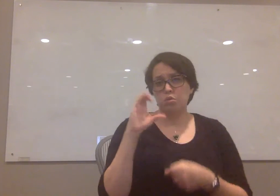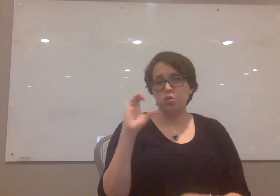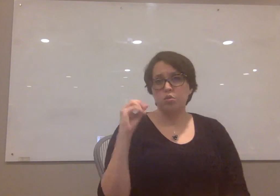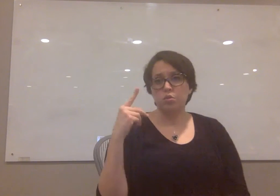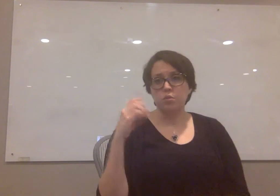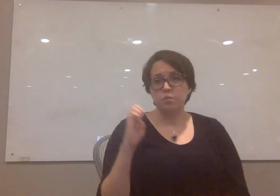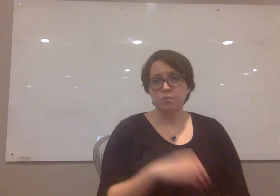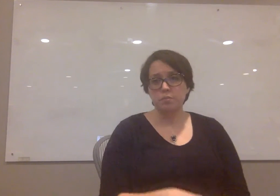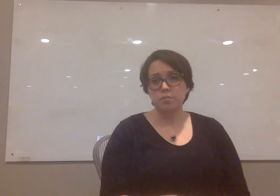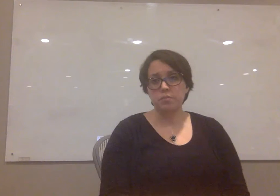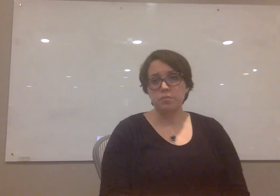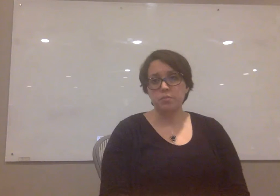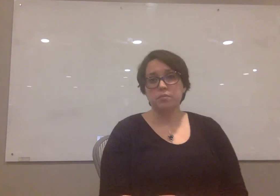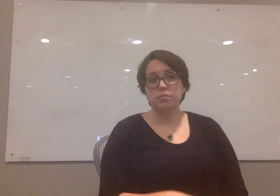So send a tuple